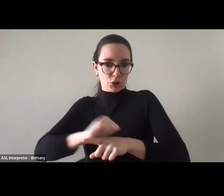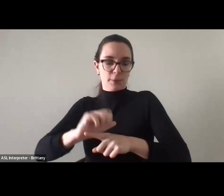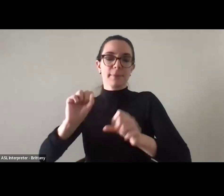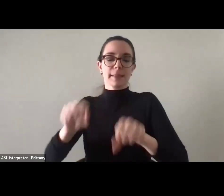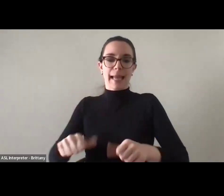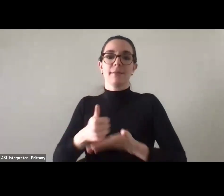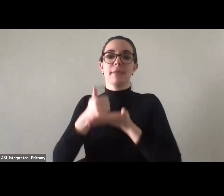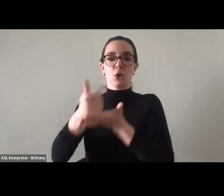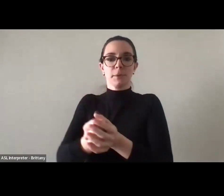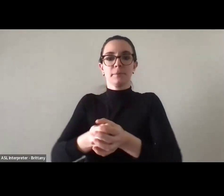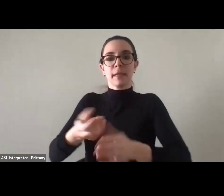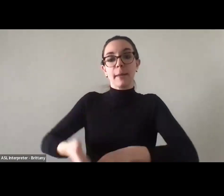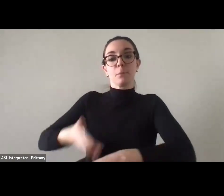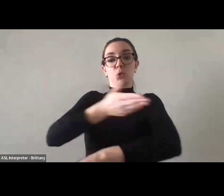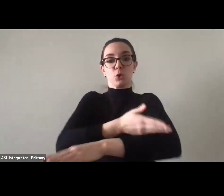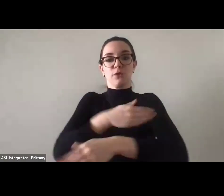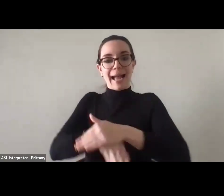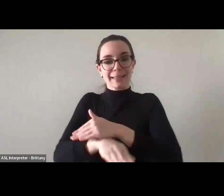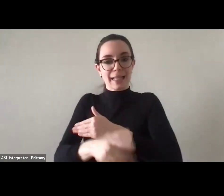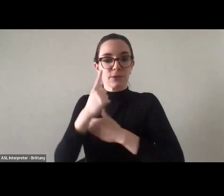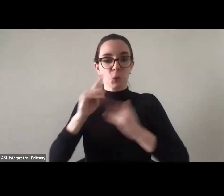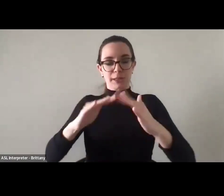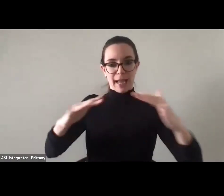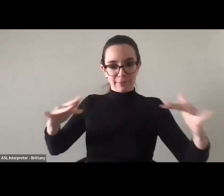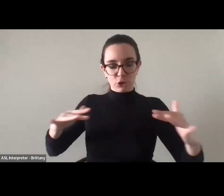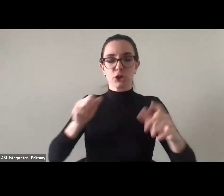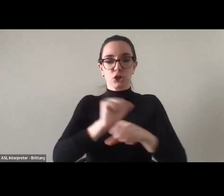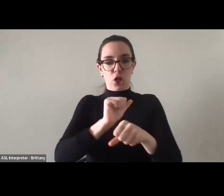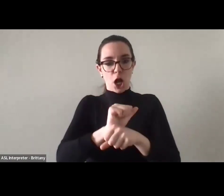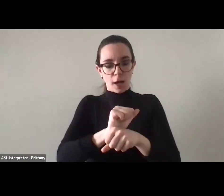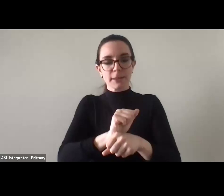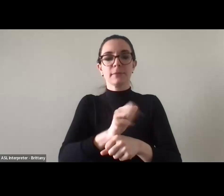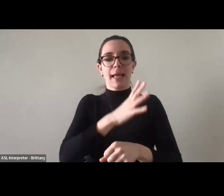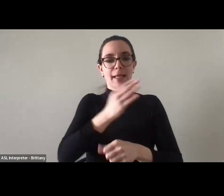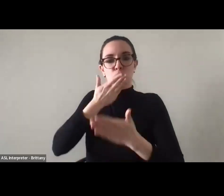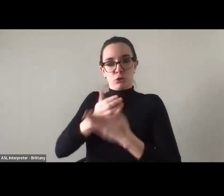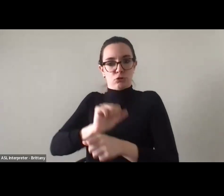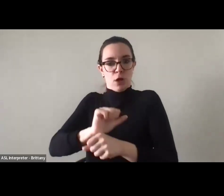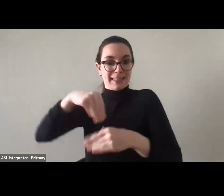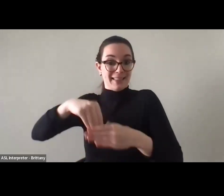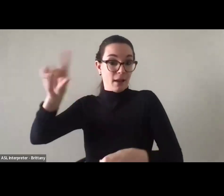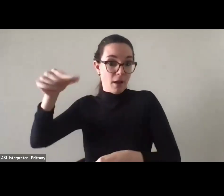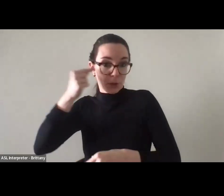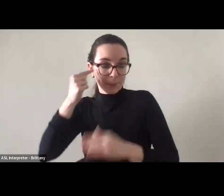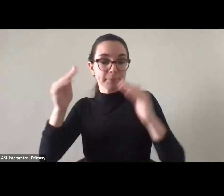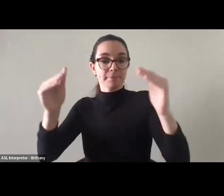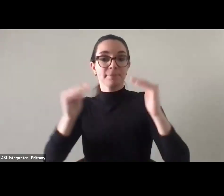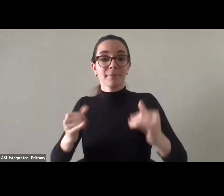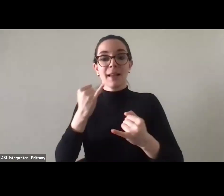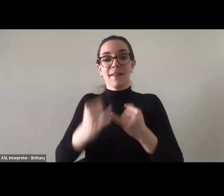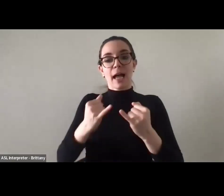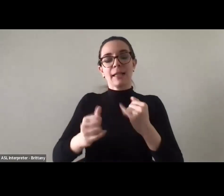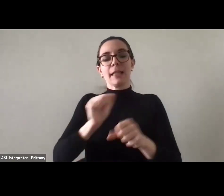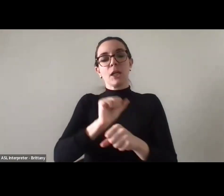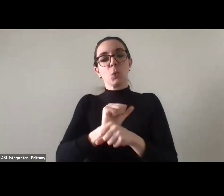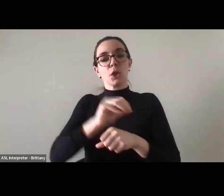job seekers, including people with disabilities, to good jobs and career pathways in government. And finally, our work on inclusive apprenticeships,